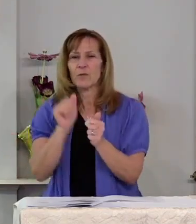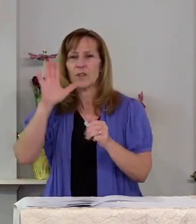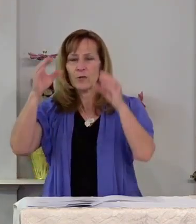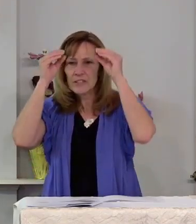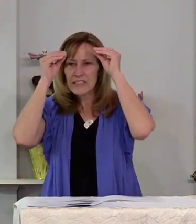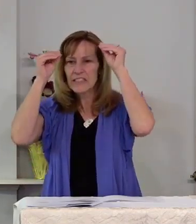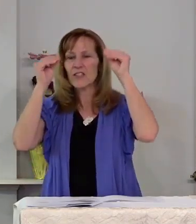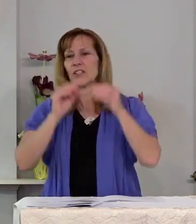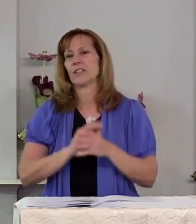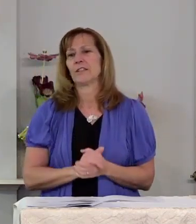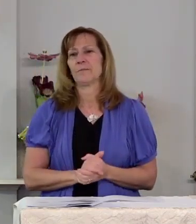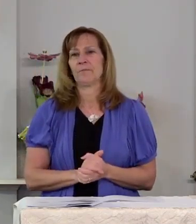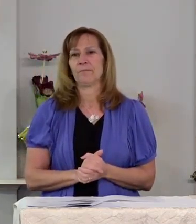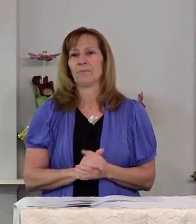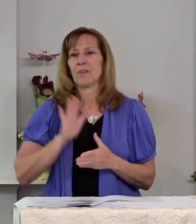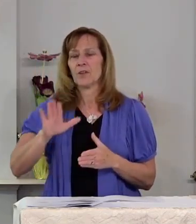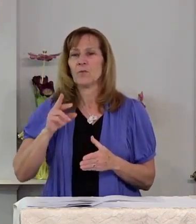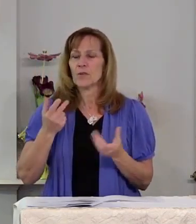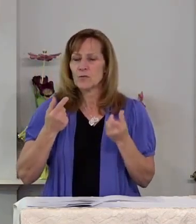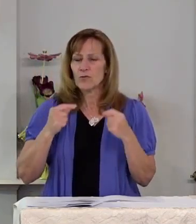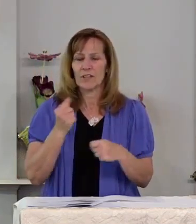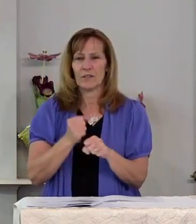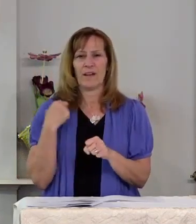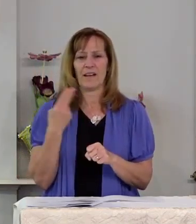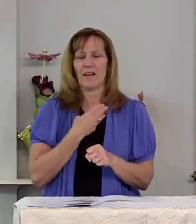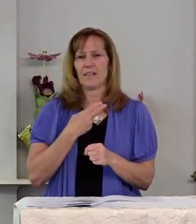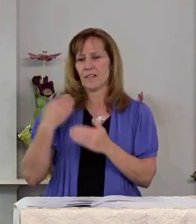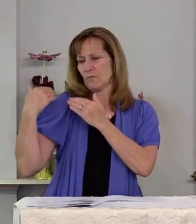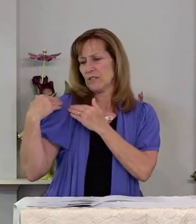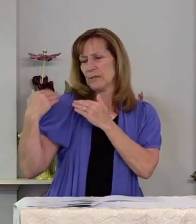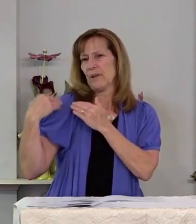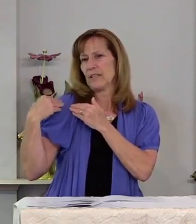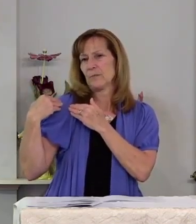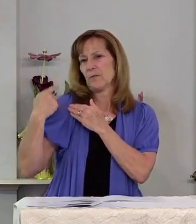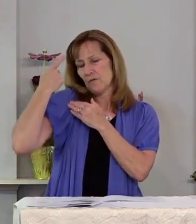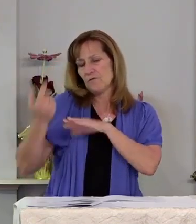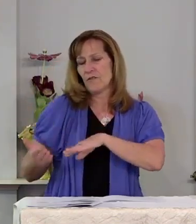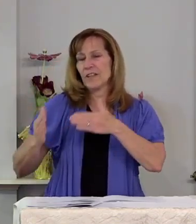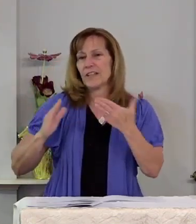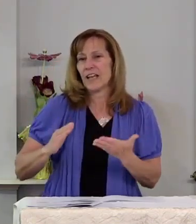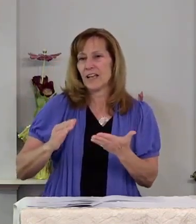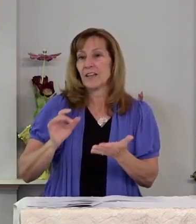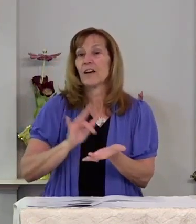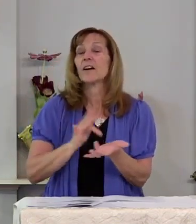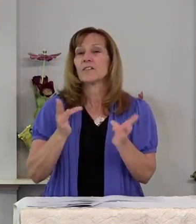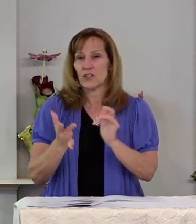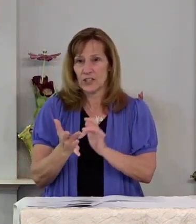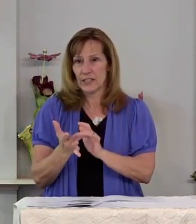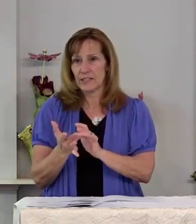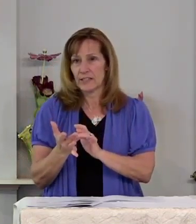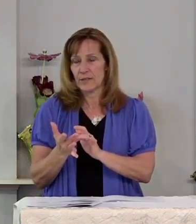teaching. You are trying to make us responsible for the death of Jesus."